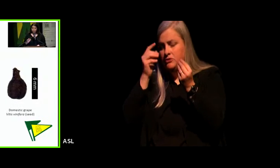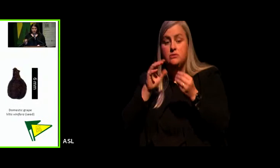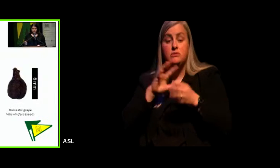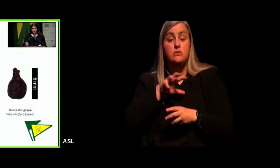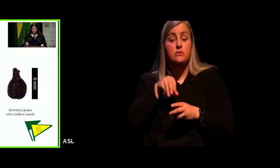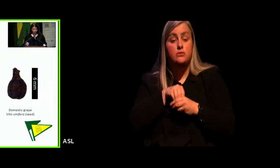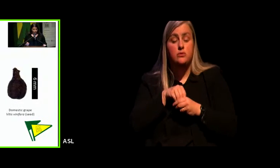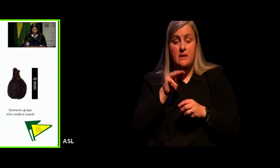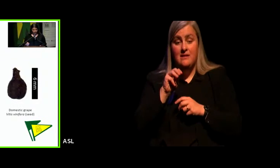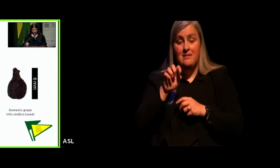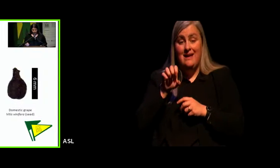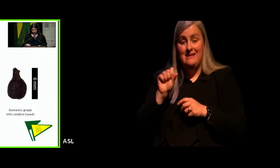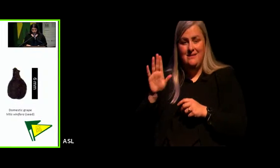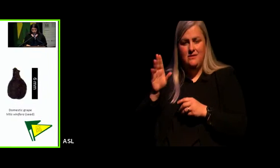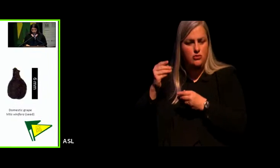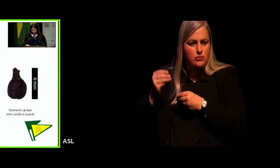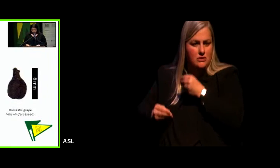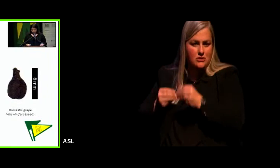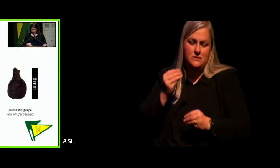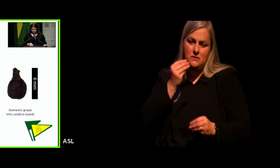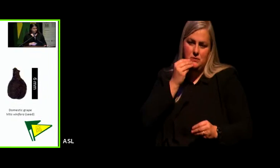about Métis traditional foods.